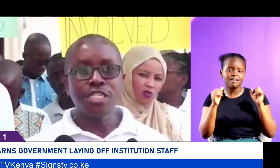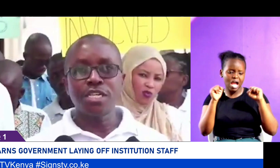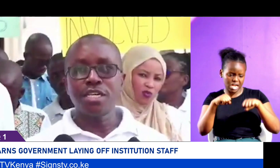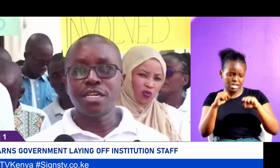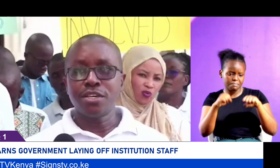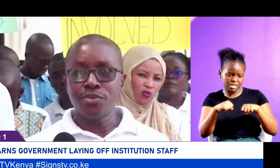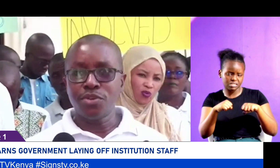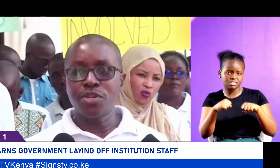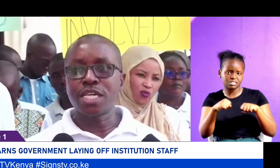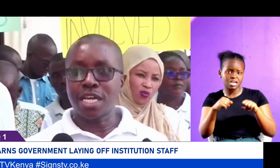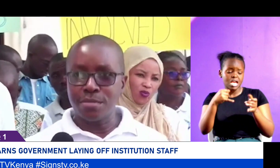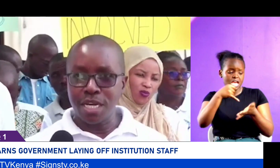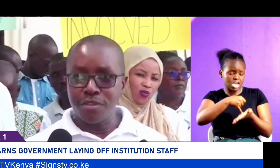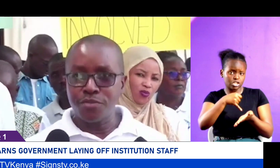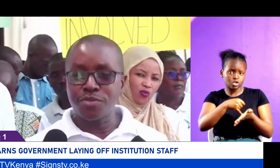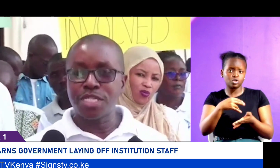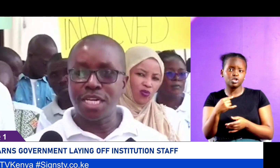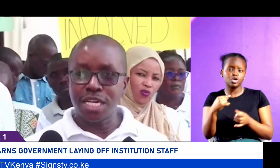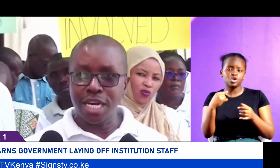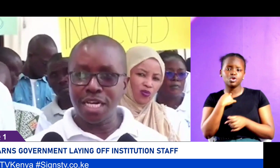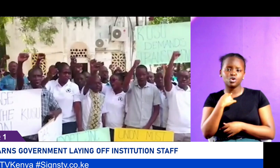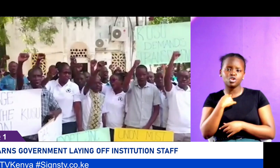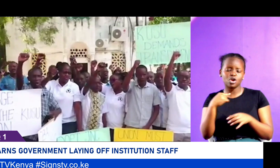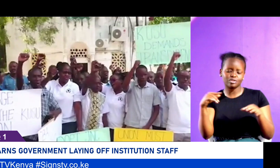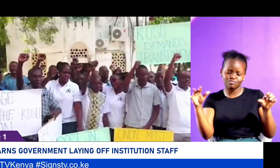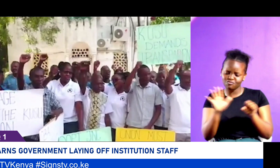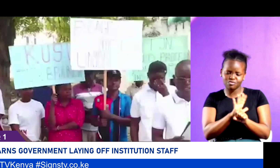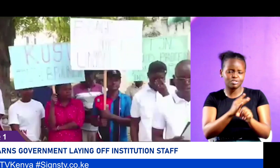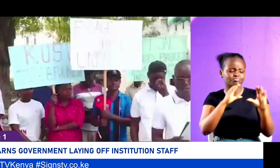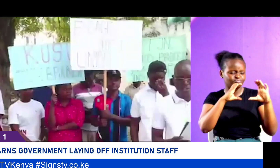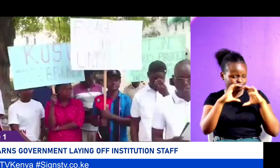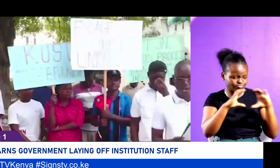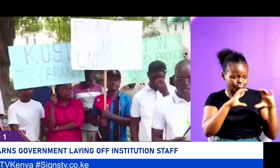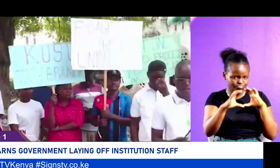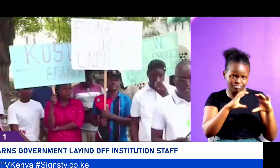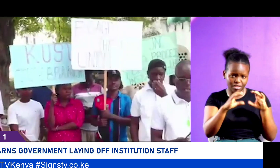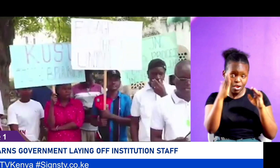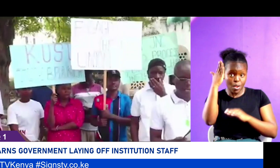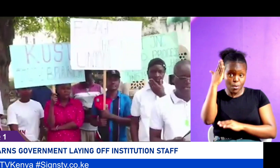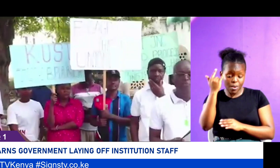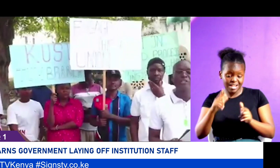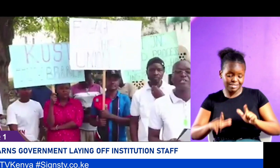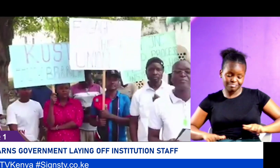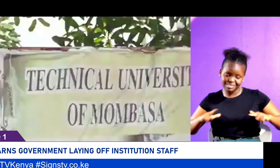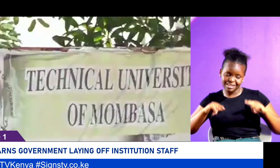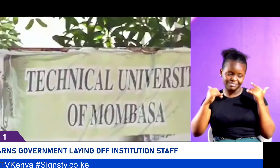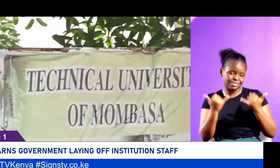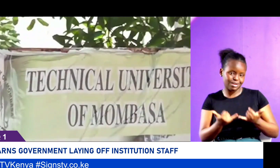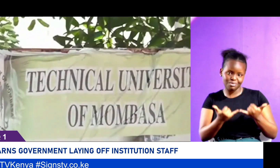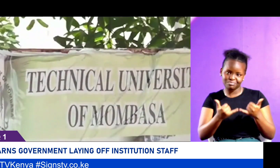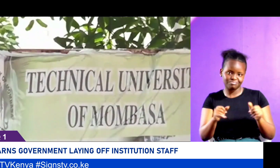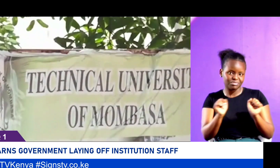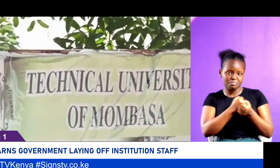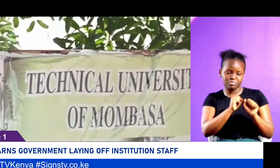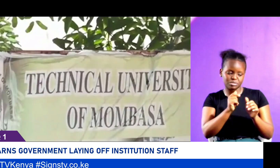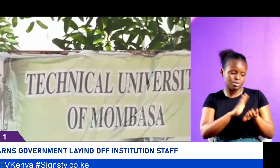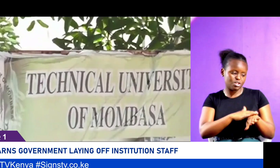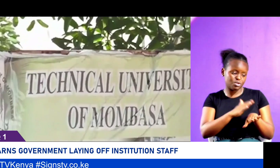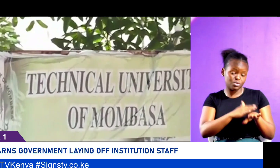wahusishe union kikamilifu, tujadiliane, kwa sababu vile maisha iko sahihi haiwezi kuwa mzuri ati mimi niko grade